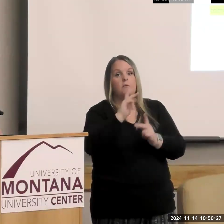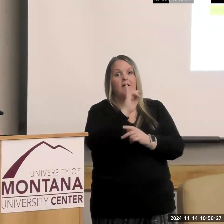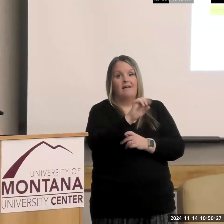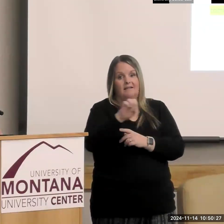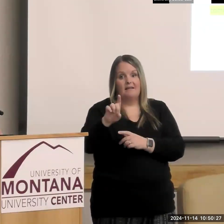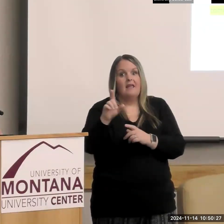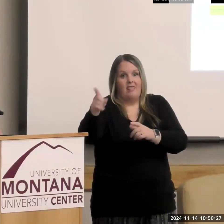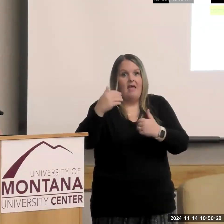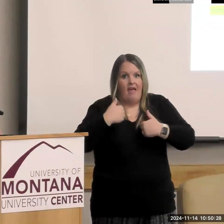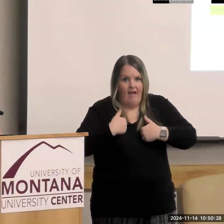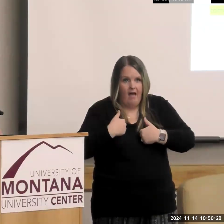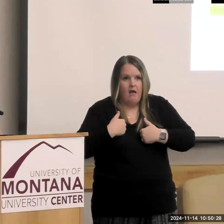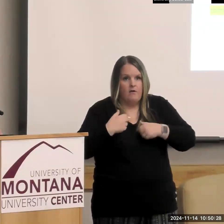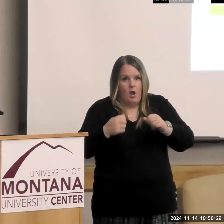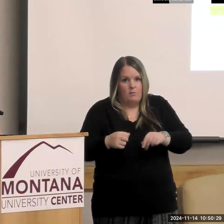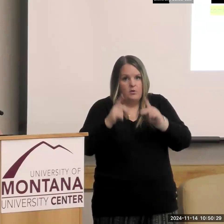voice.